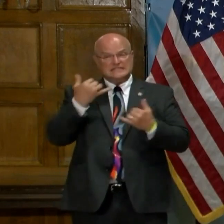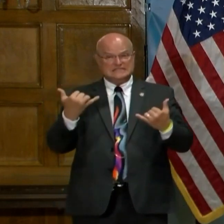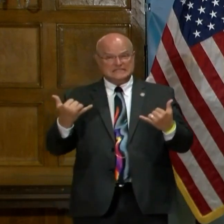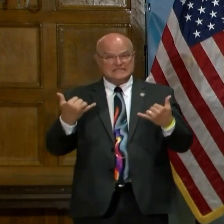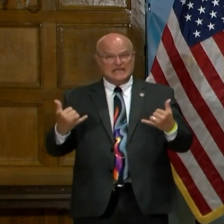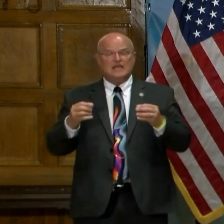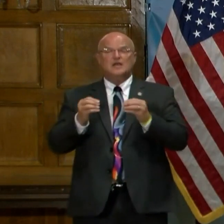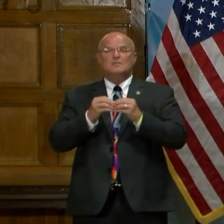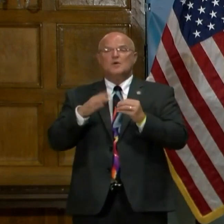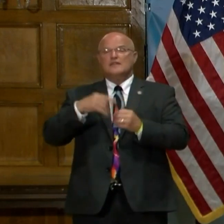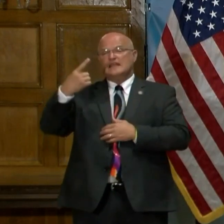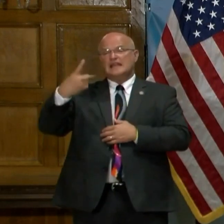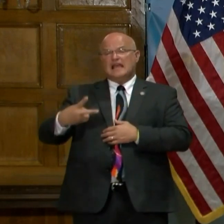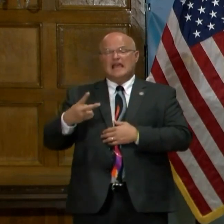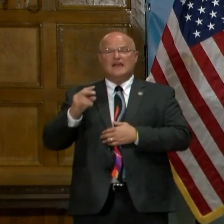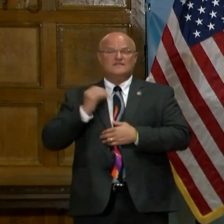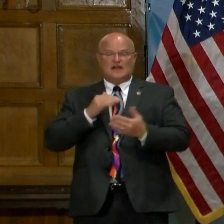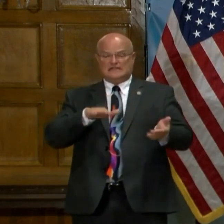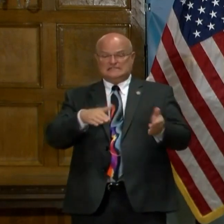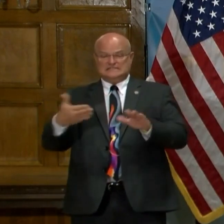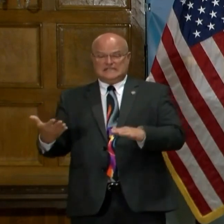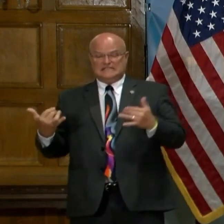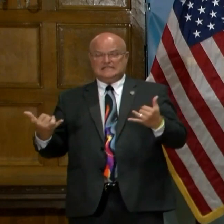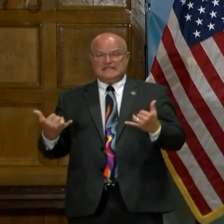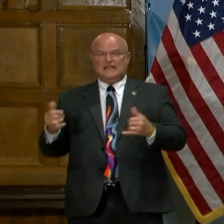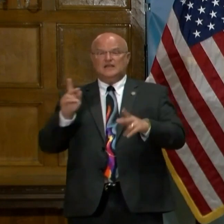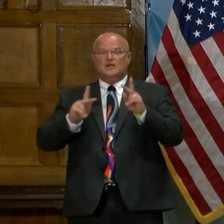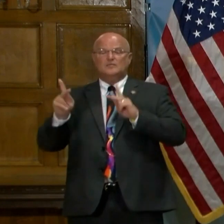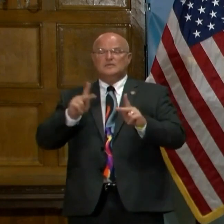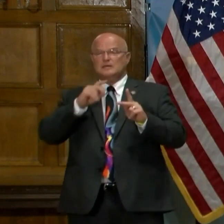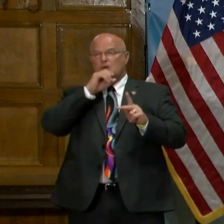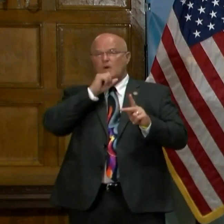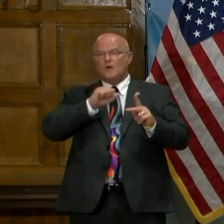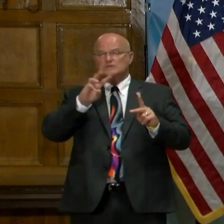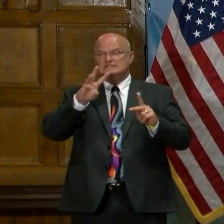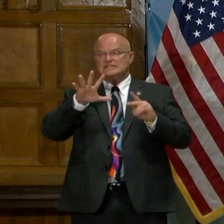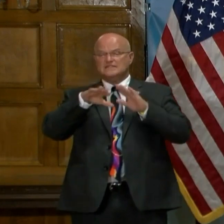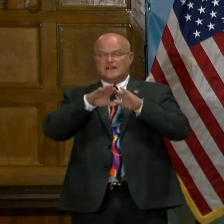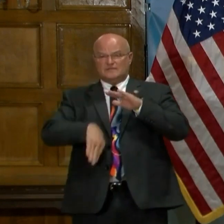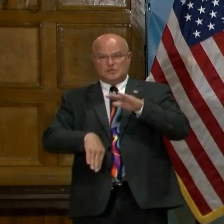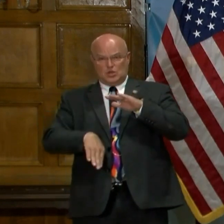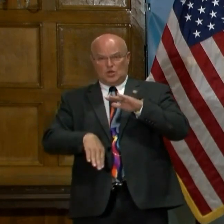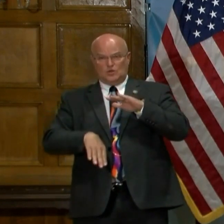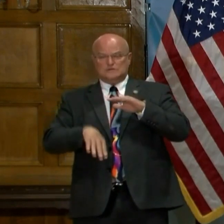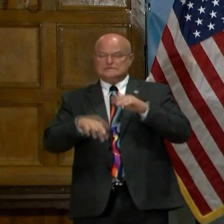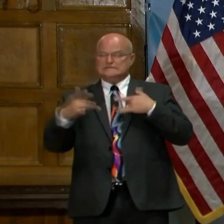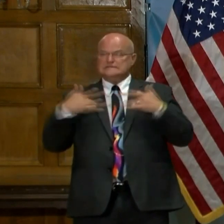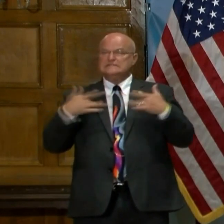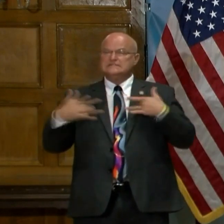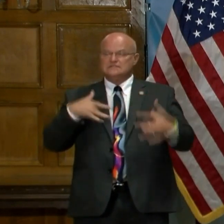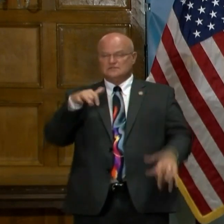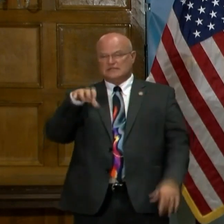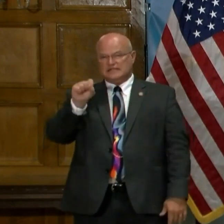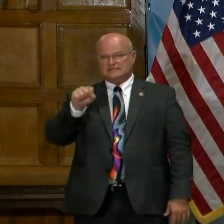today, more than half of our deaths today were in people less than the age of 65, so we need to be